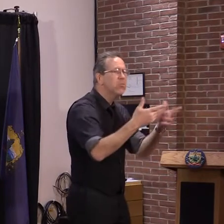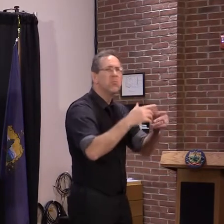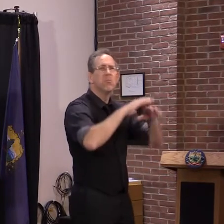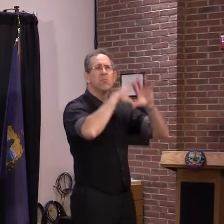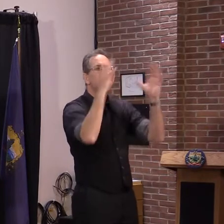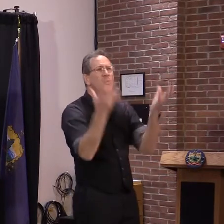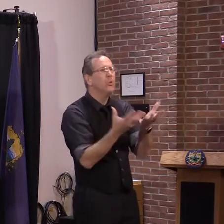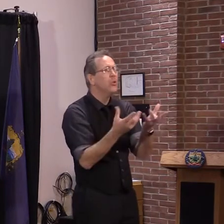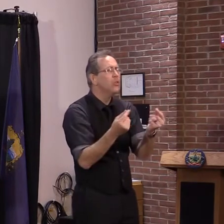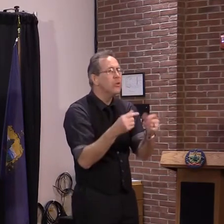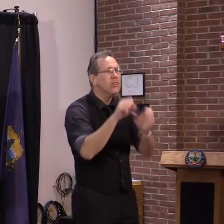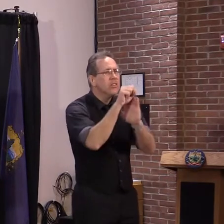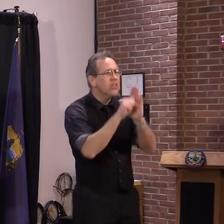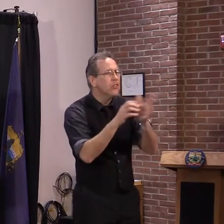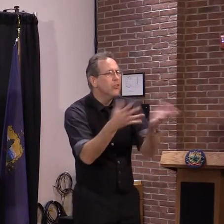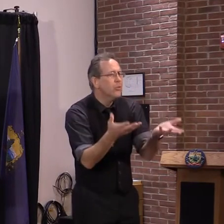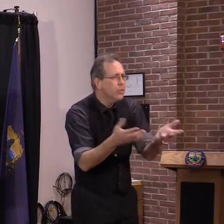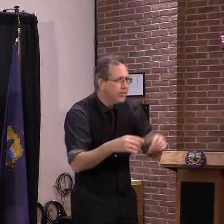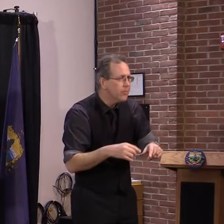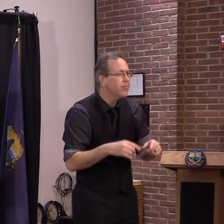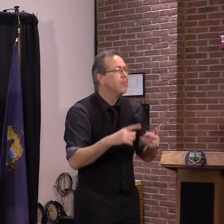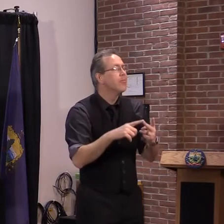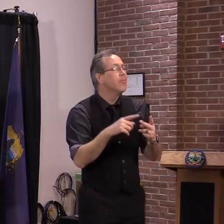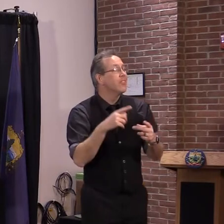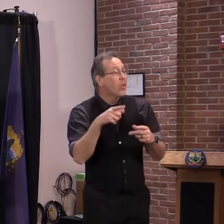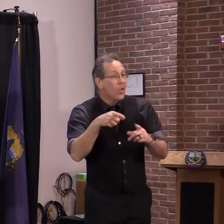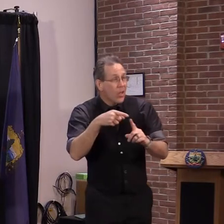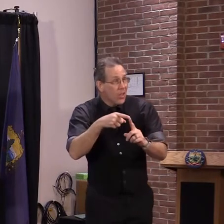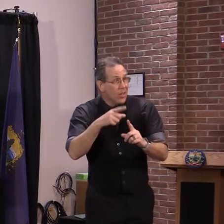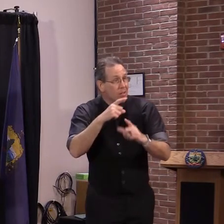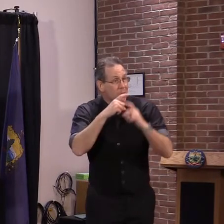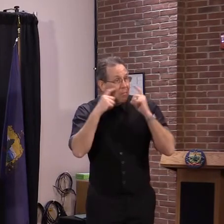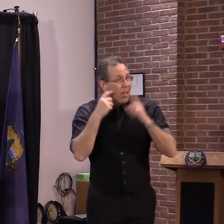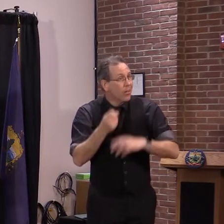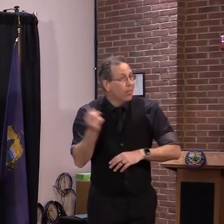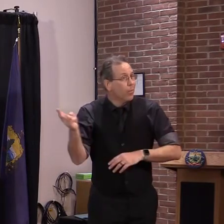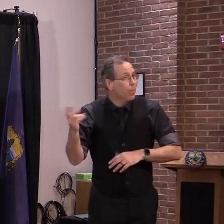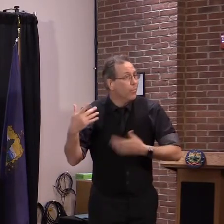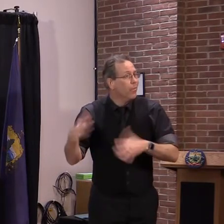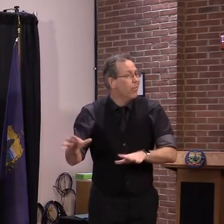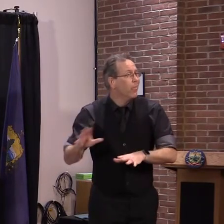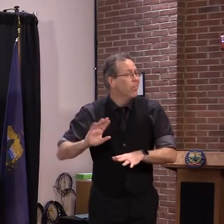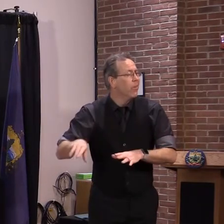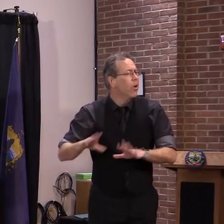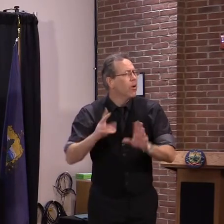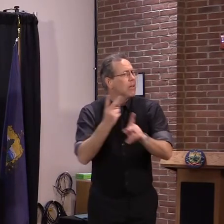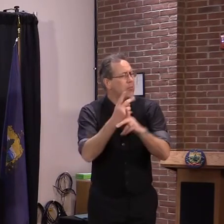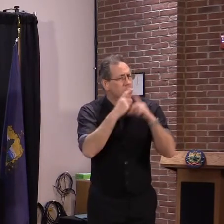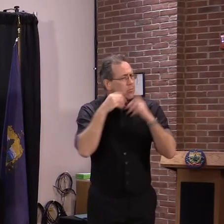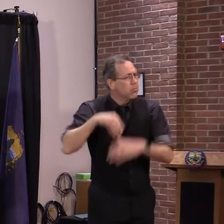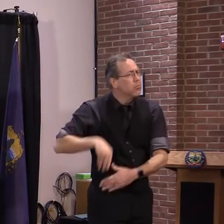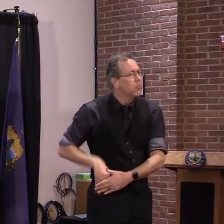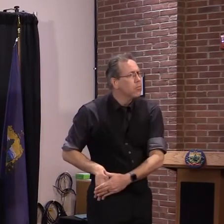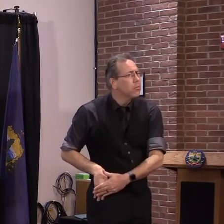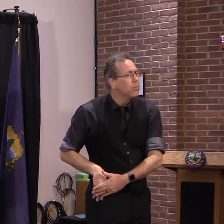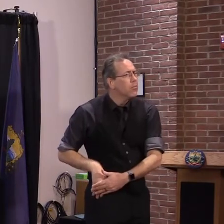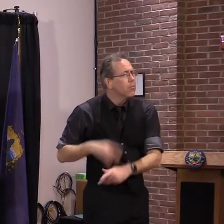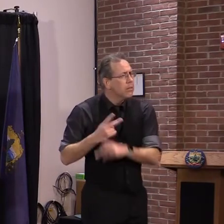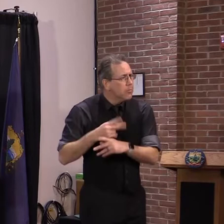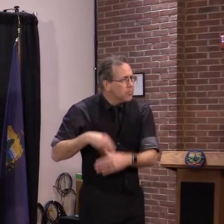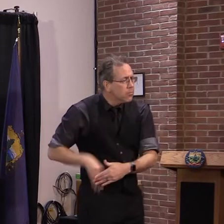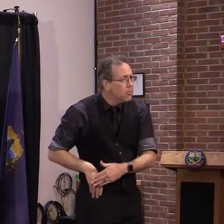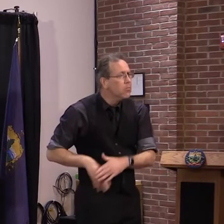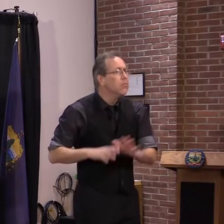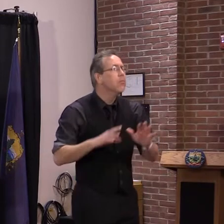I would not advise people throw their masks away forever and burn them in a big bonfire saying the pandemic is over. But at the same time, we don't see